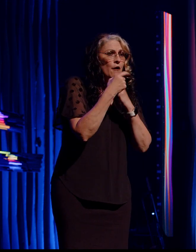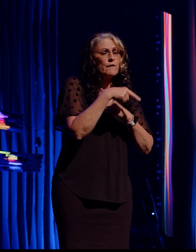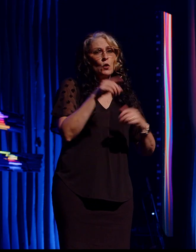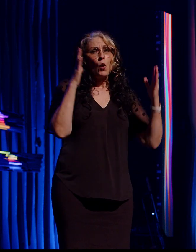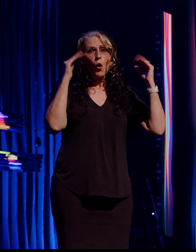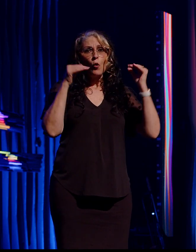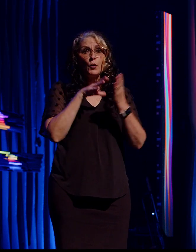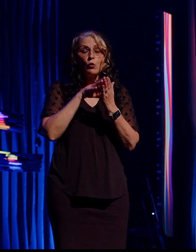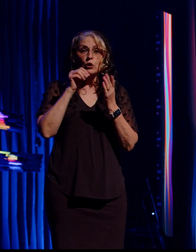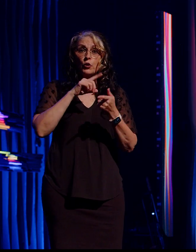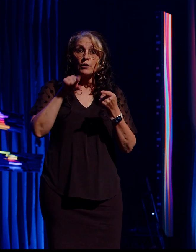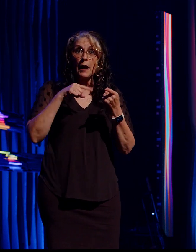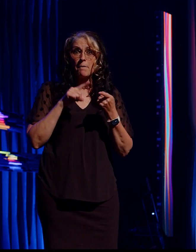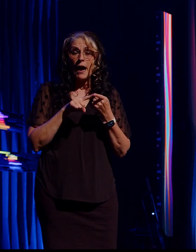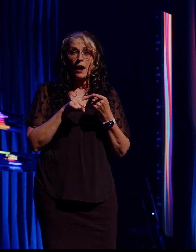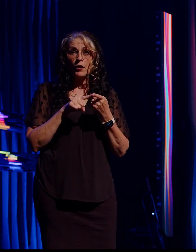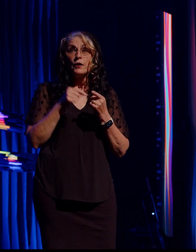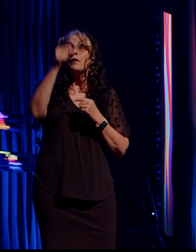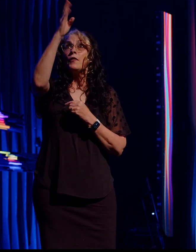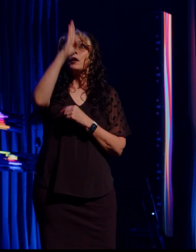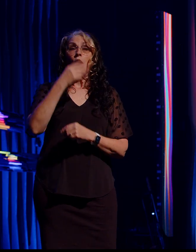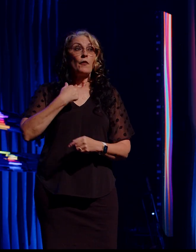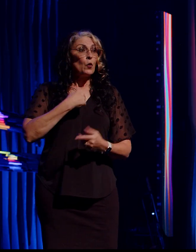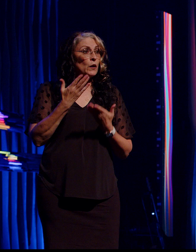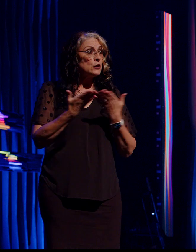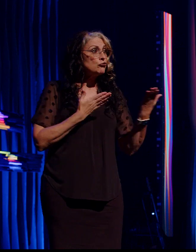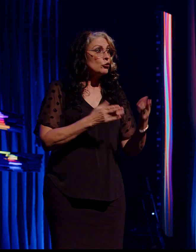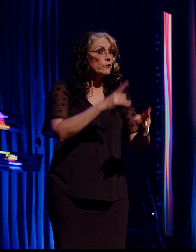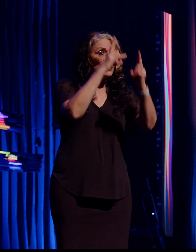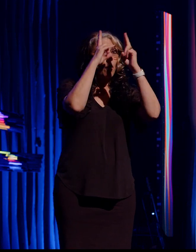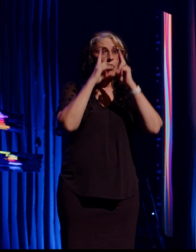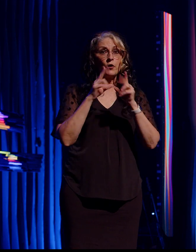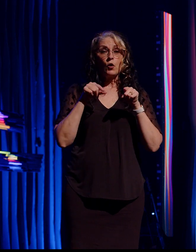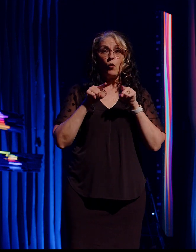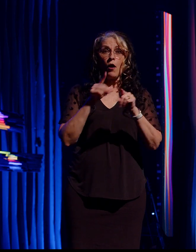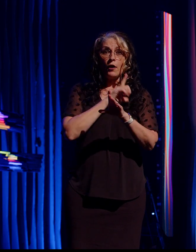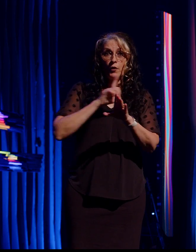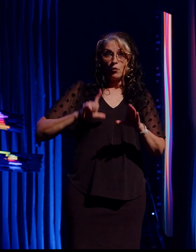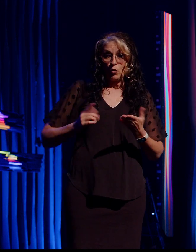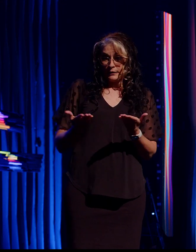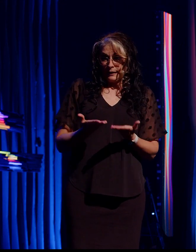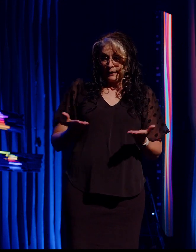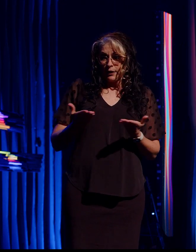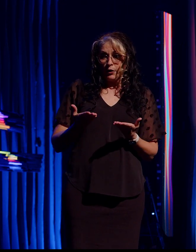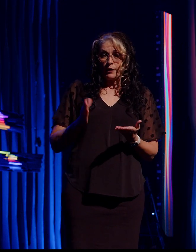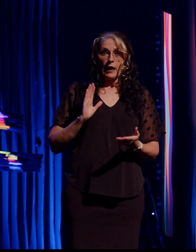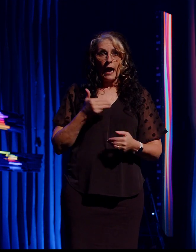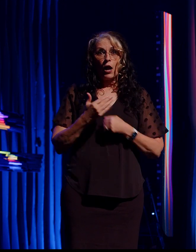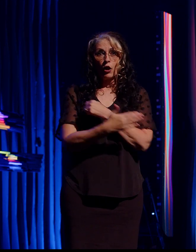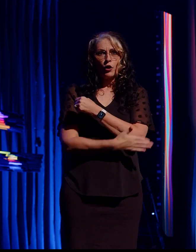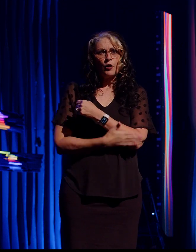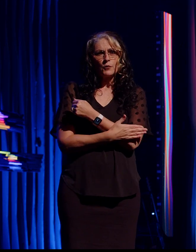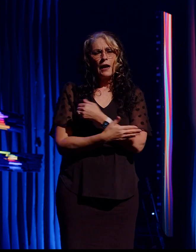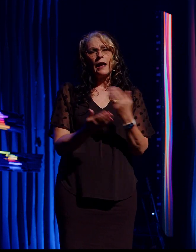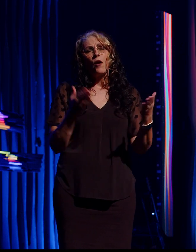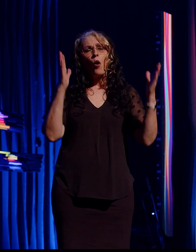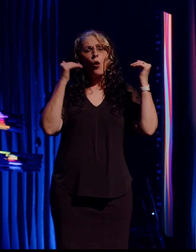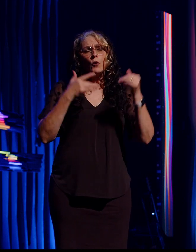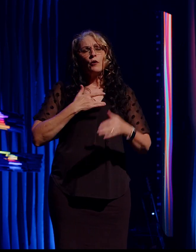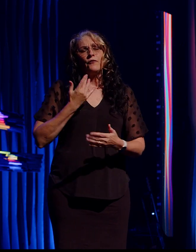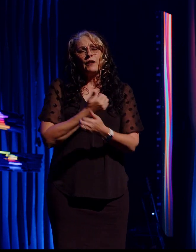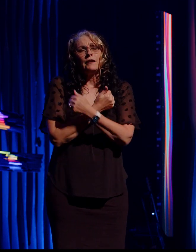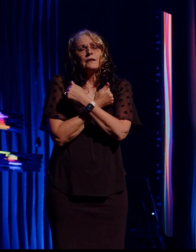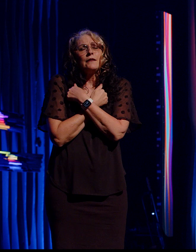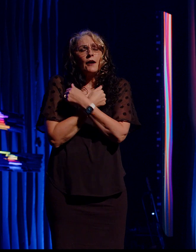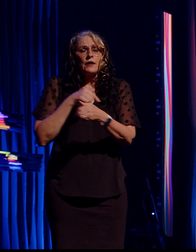and hope you'll learn about the God that we serve and honor while the Lord has you in our country. Hope you'll feel loved by